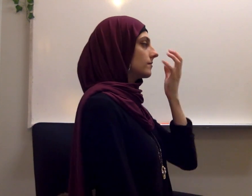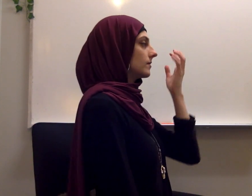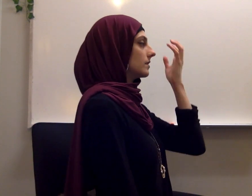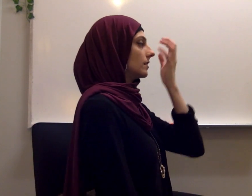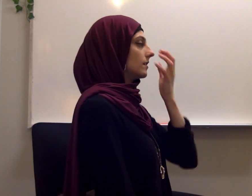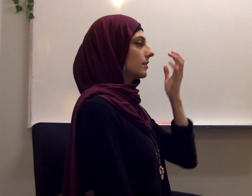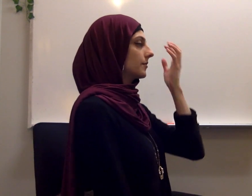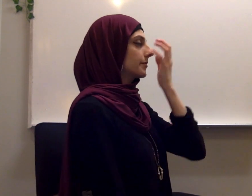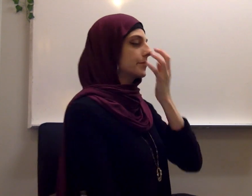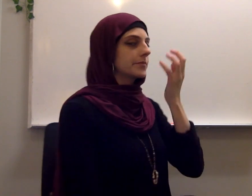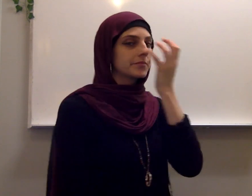Dizzy.